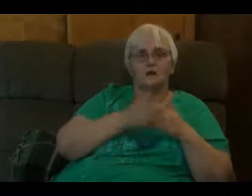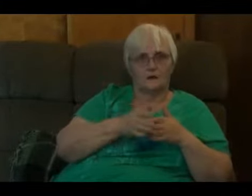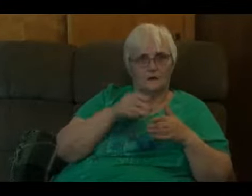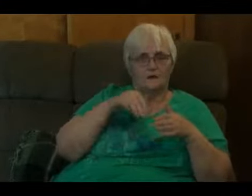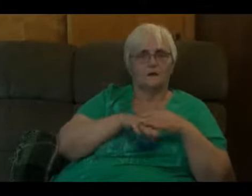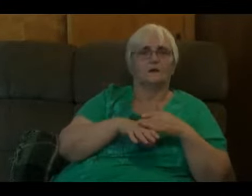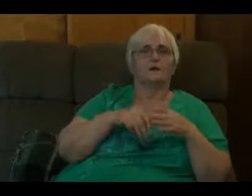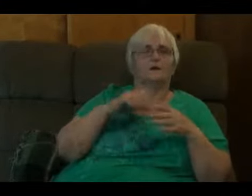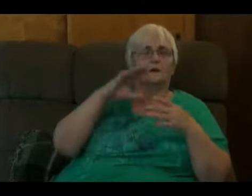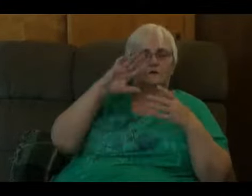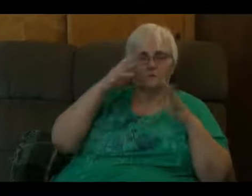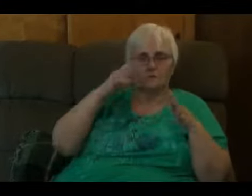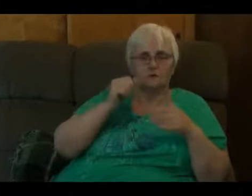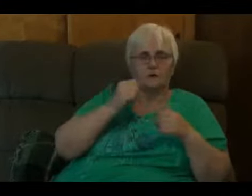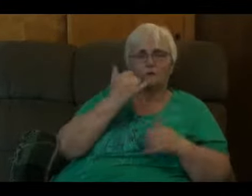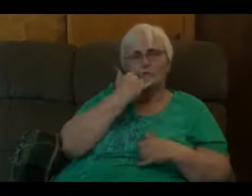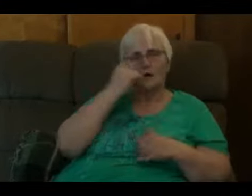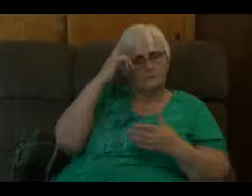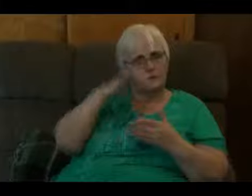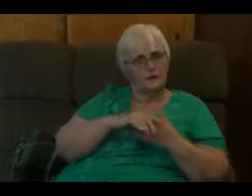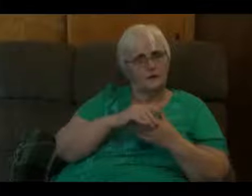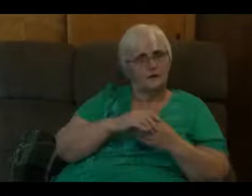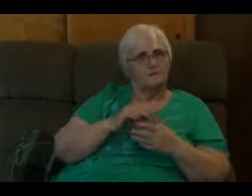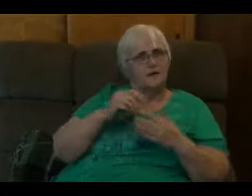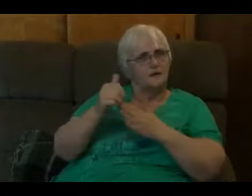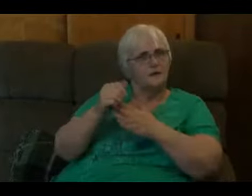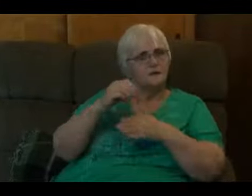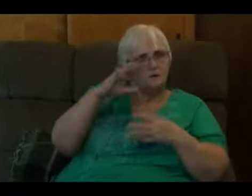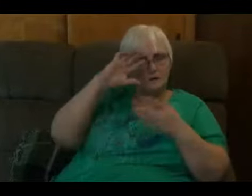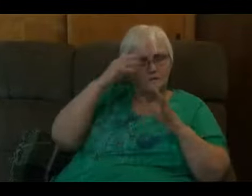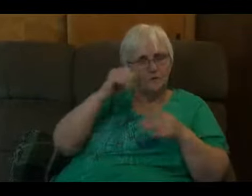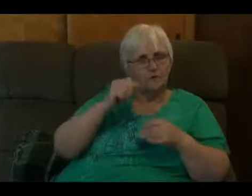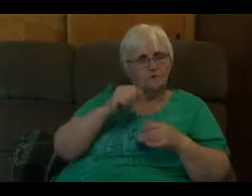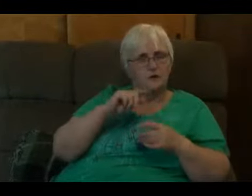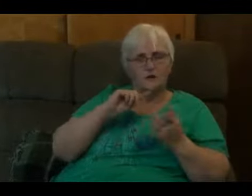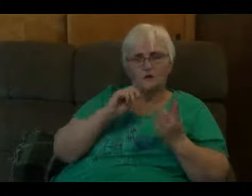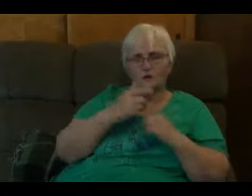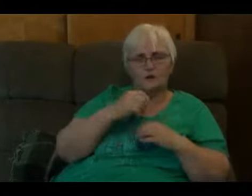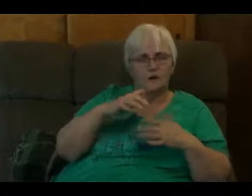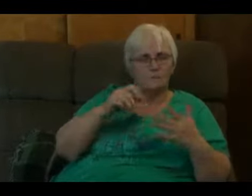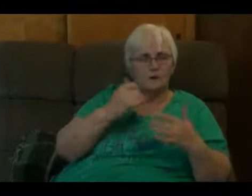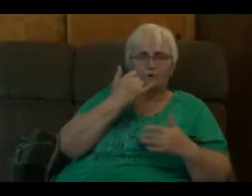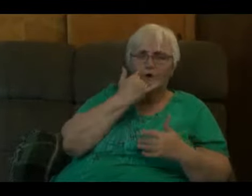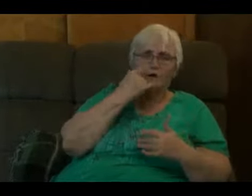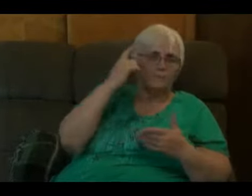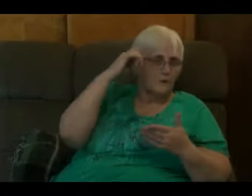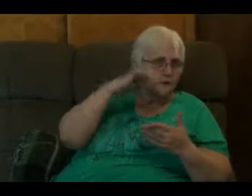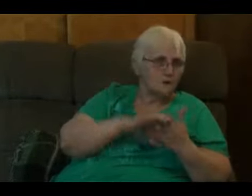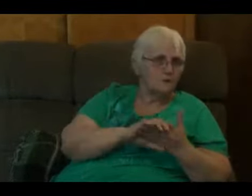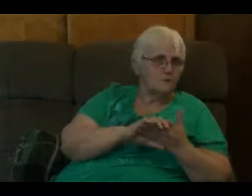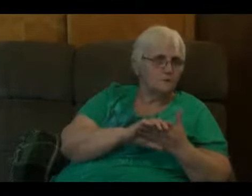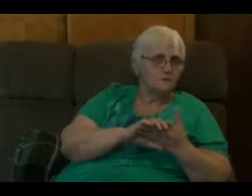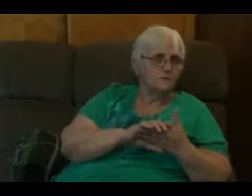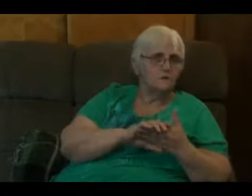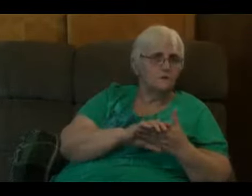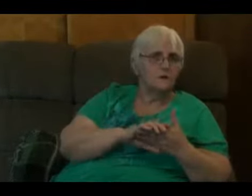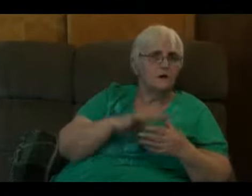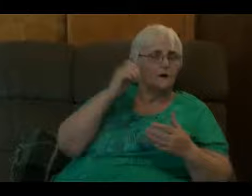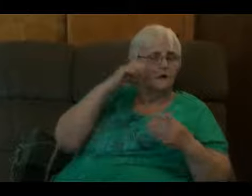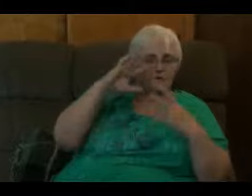are wrong beliefs that cause confusion, and confusion in turn can cause wrong beliefs. You know, confusion and wrong